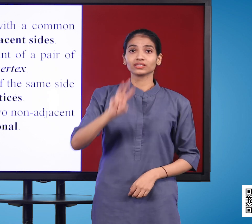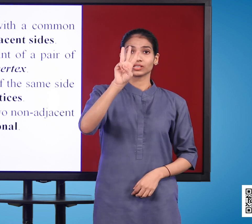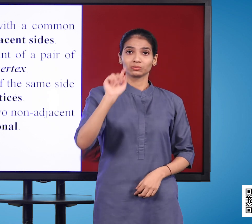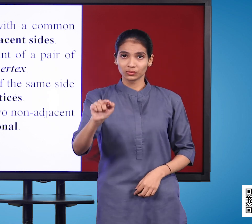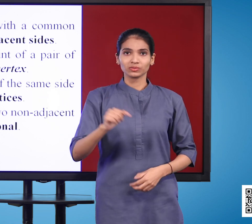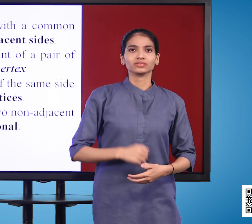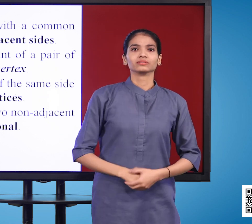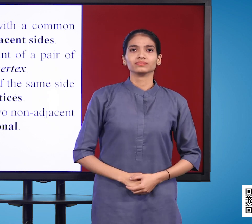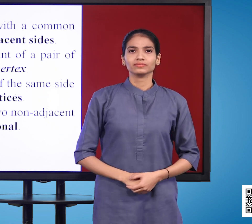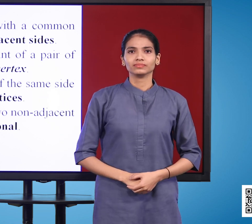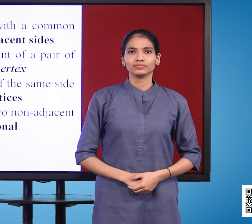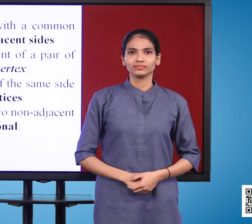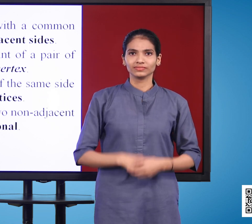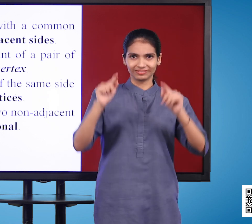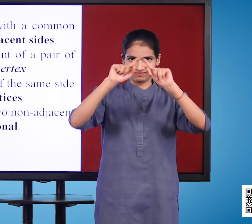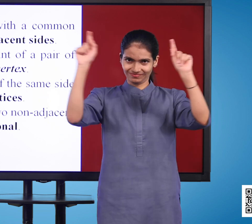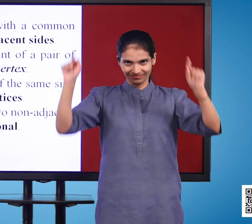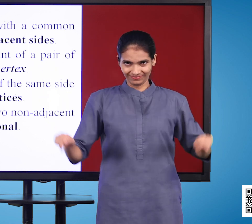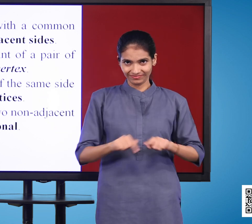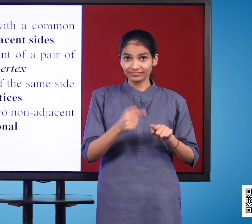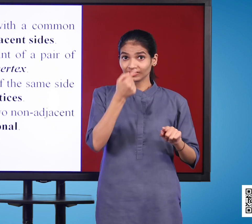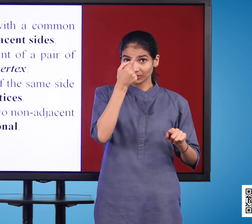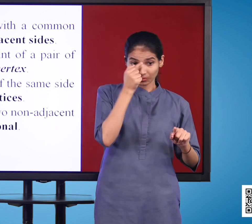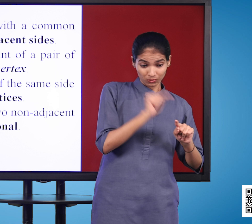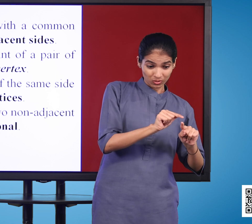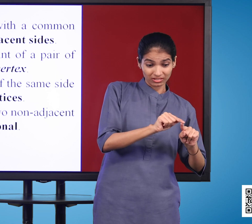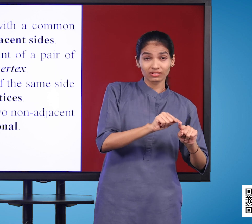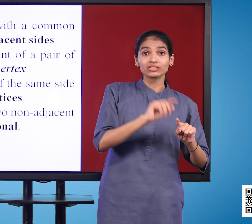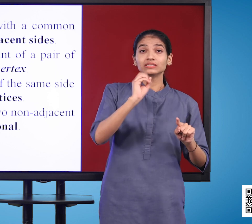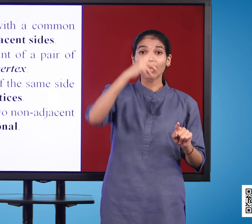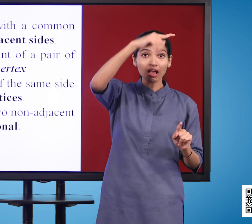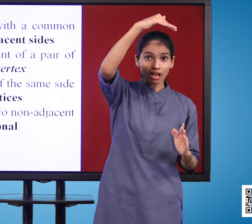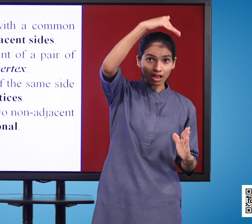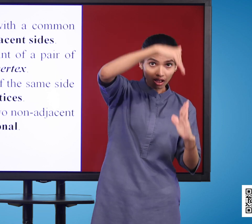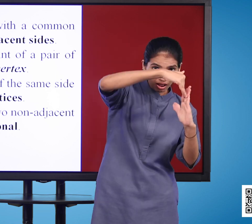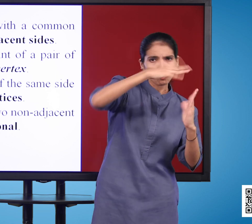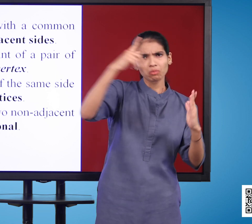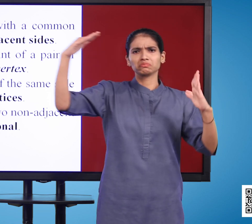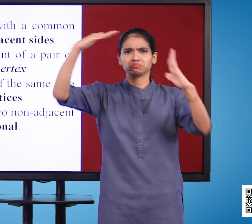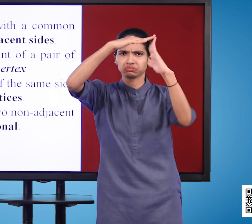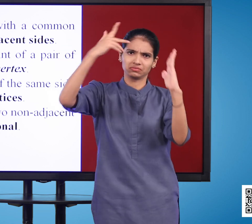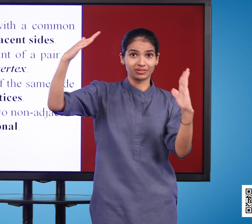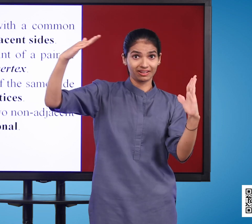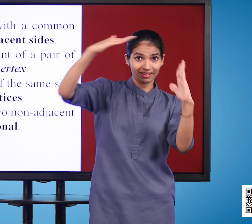3. The meeting point of a pair of sides is called a vertex.